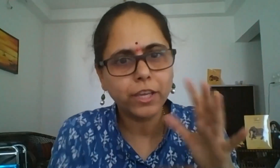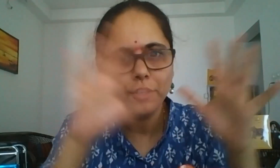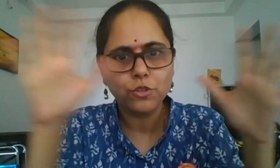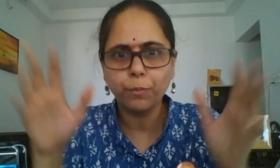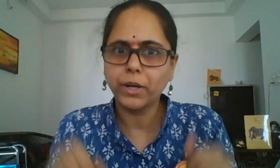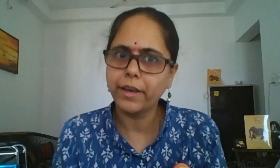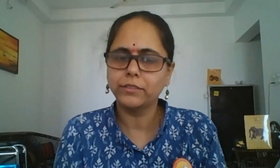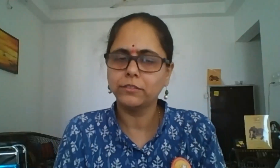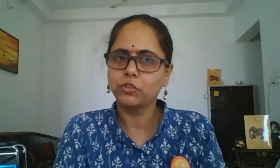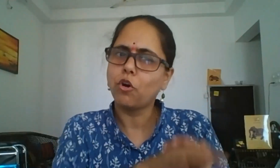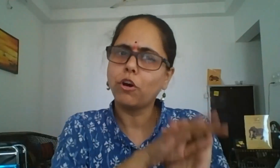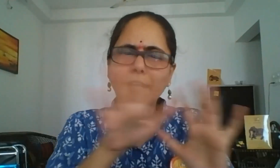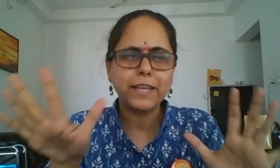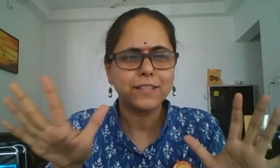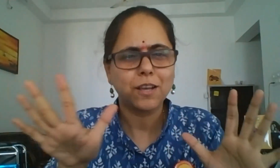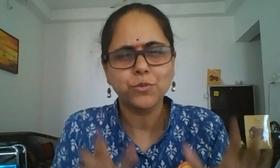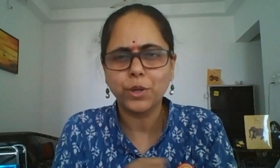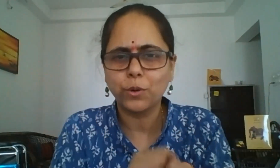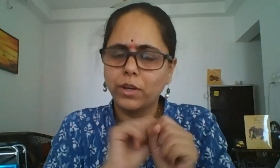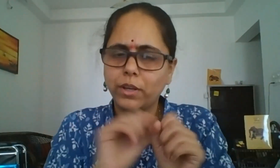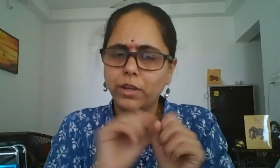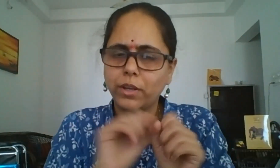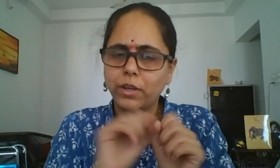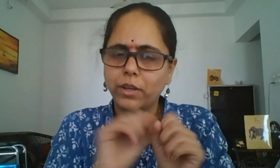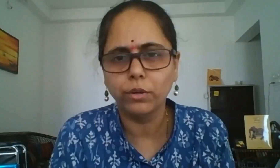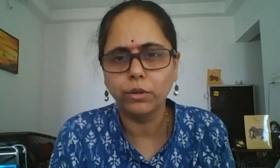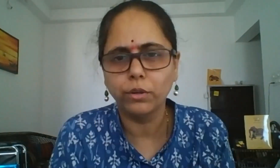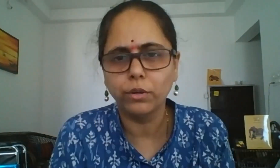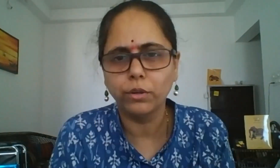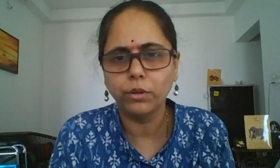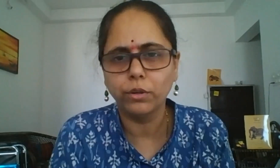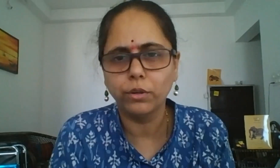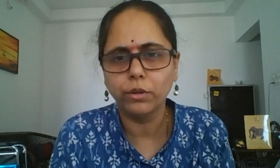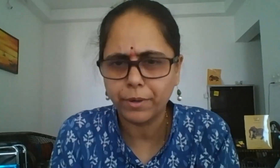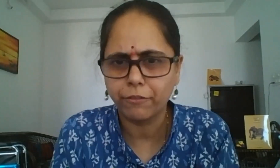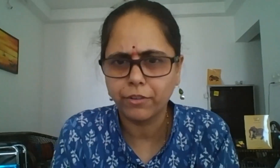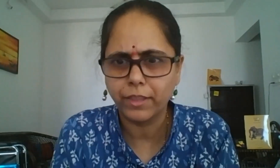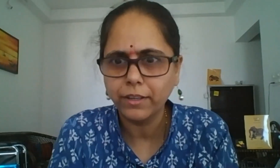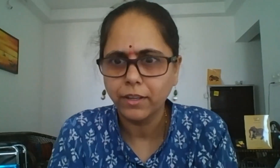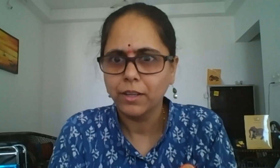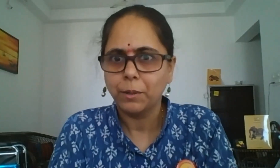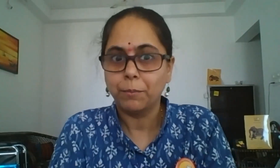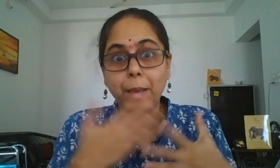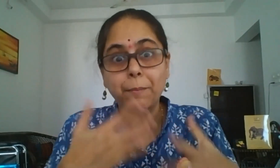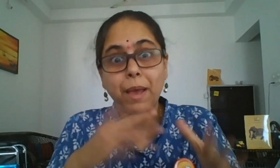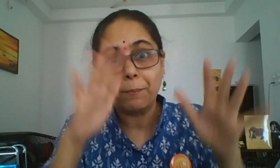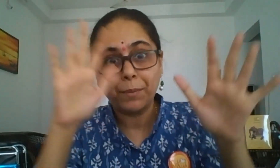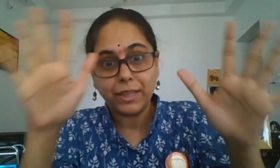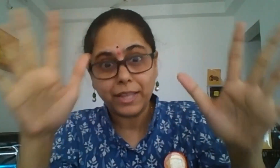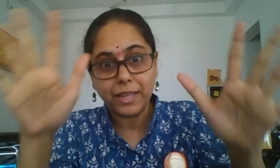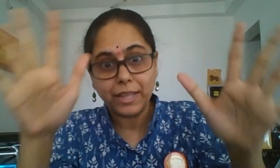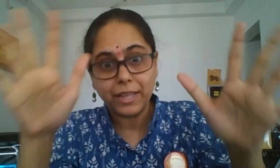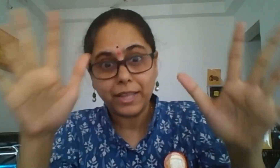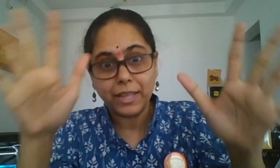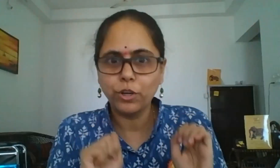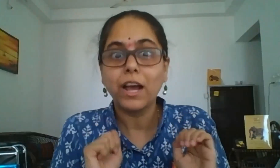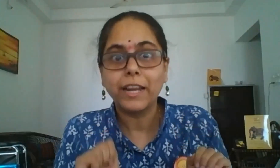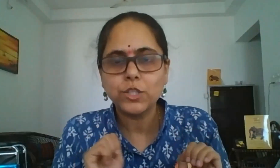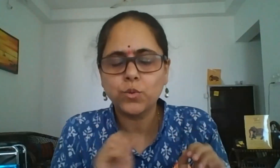super, done. So all his exams were over. He did good. What happened after that? But I'm happy that day we could arrange